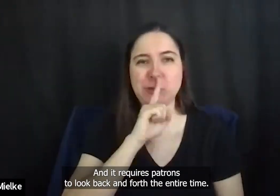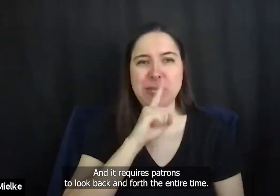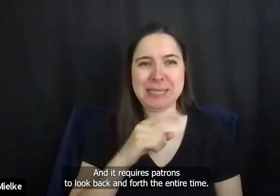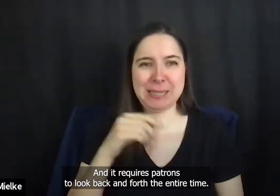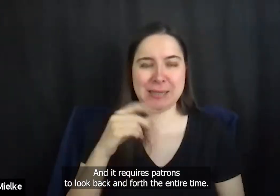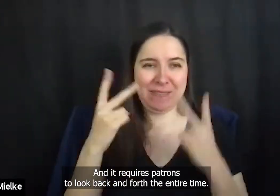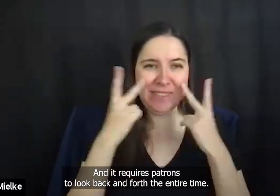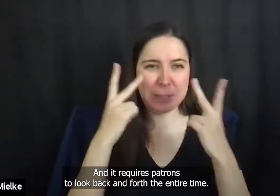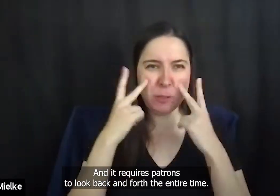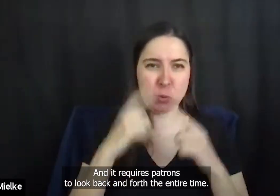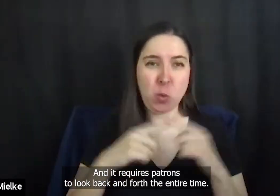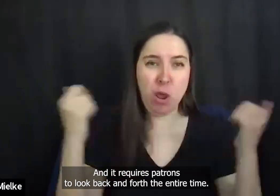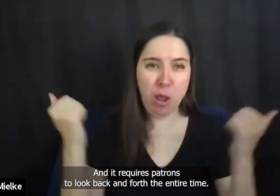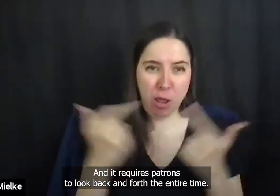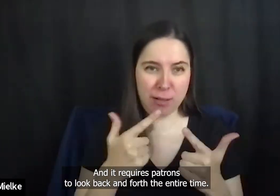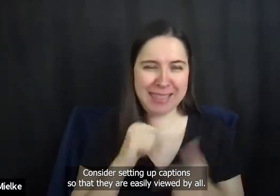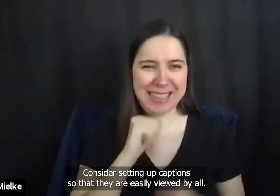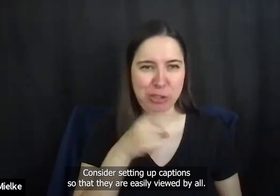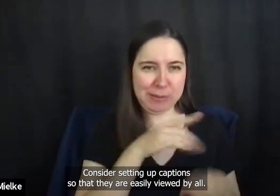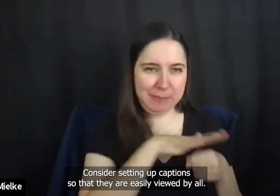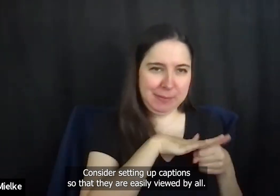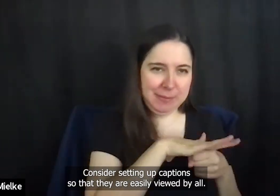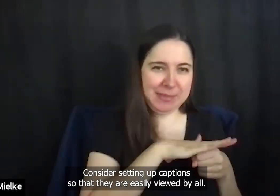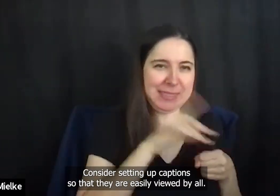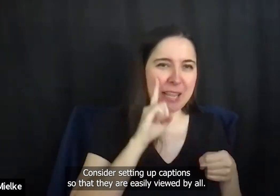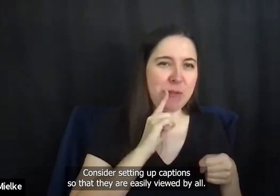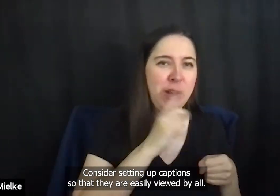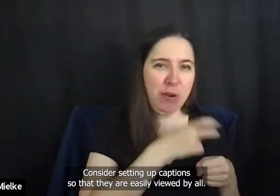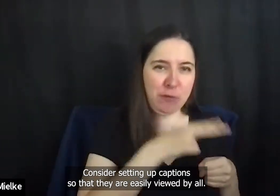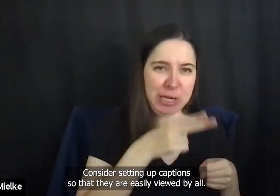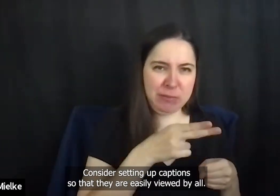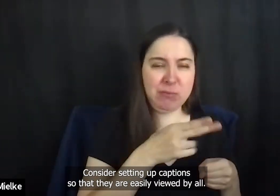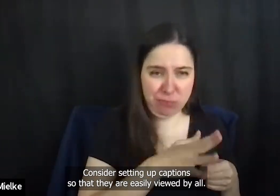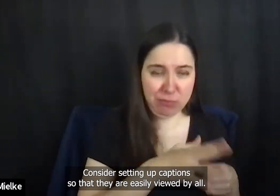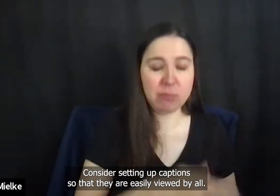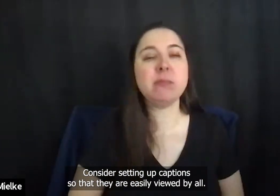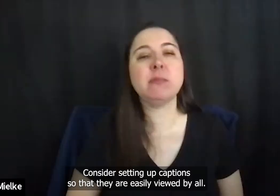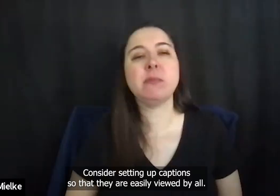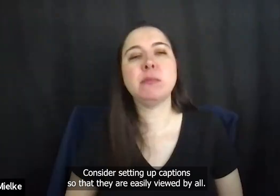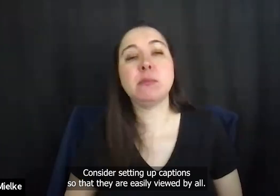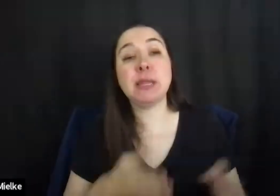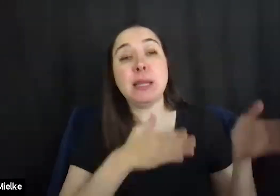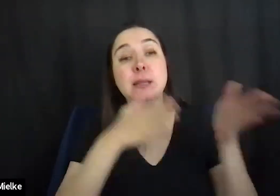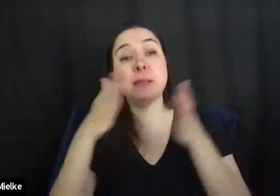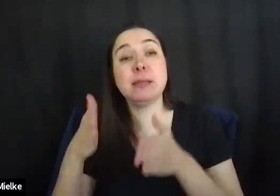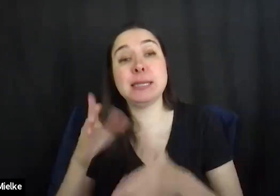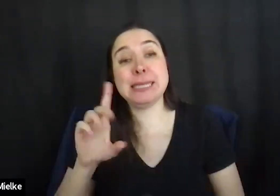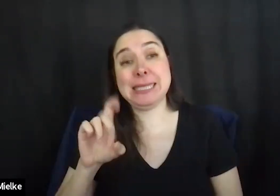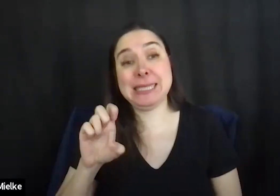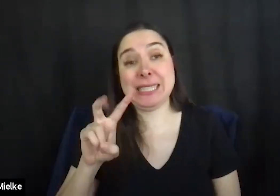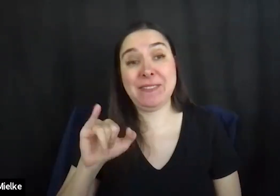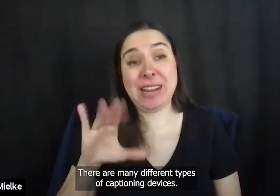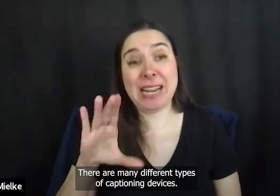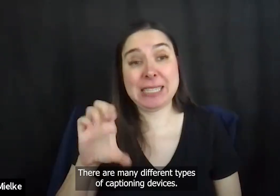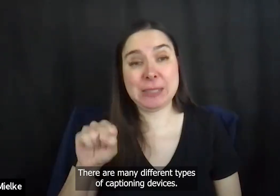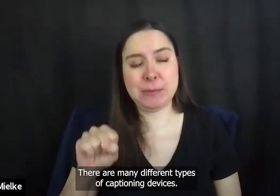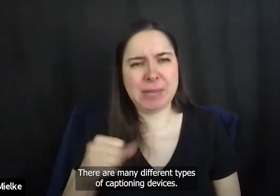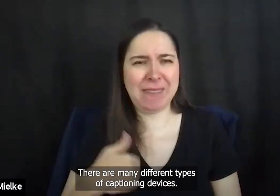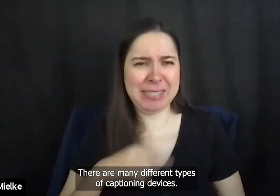and forth the entire time. Consider setting up captions so that they are easily viewed by all. There are many different types